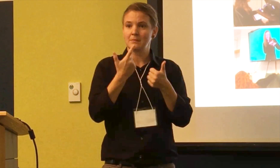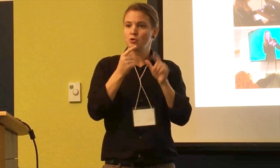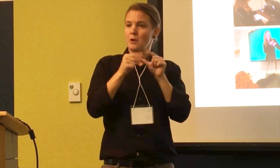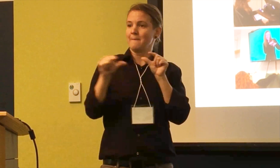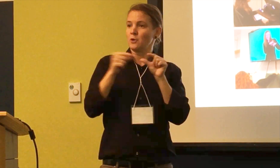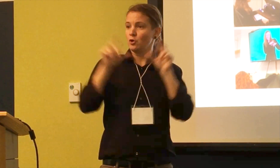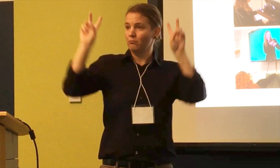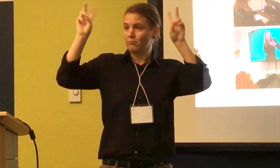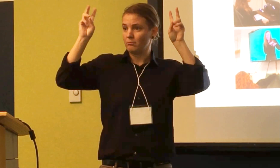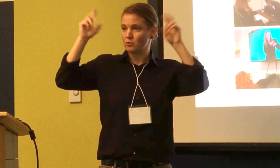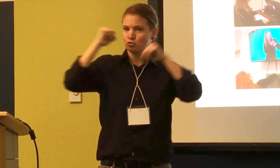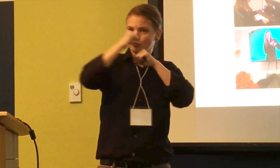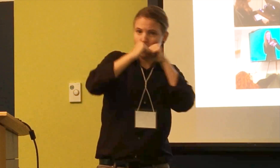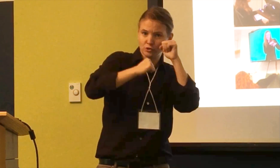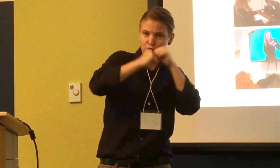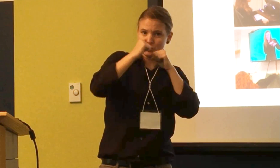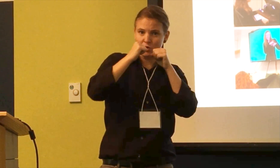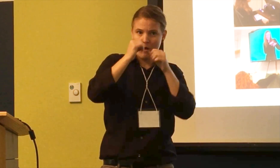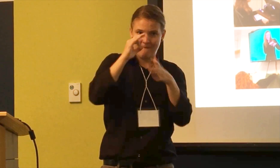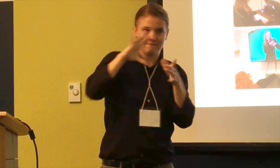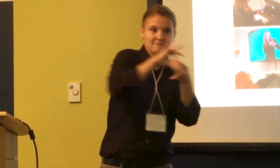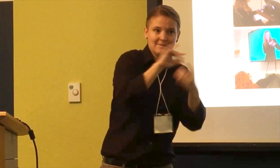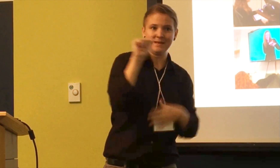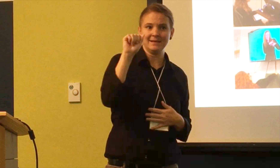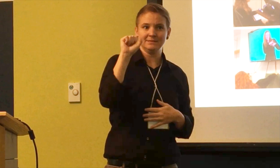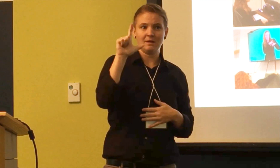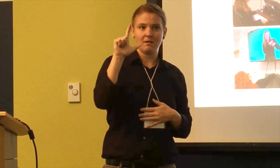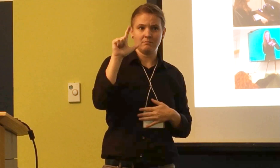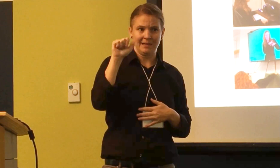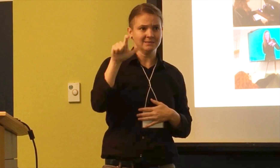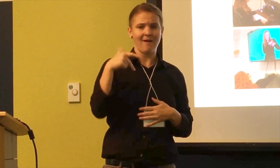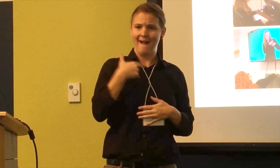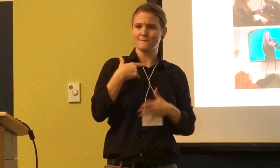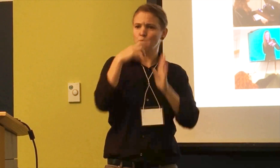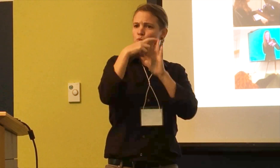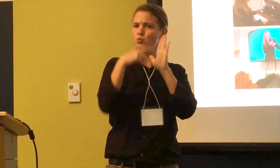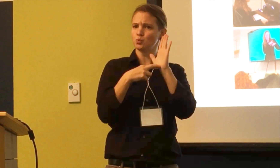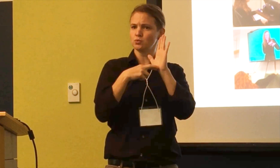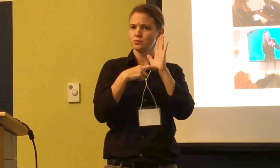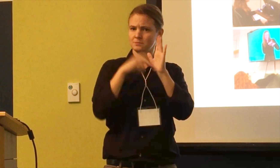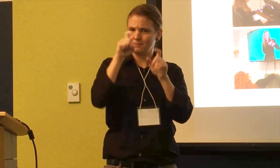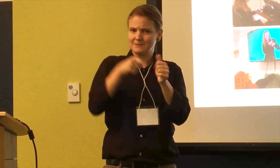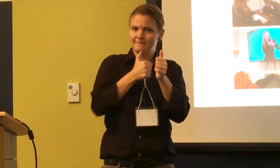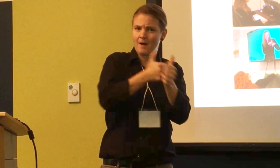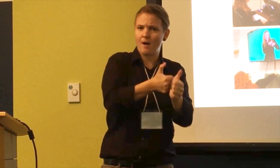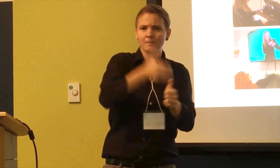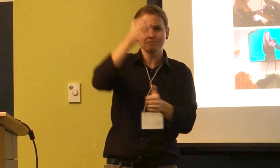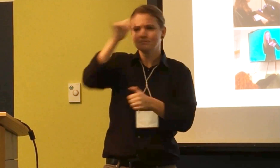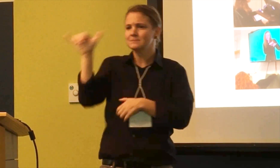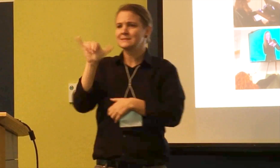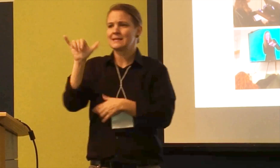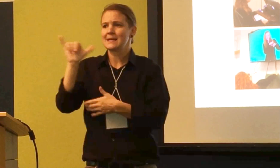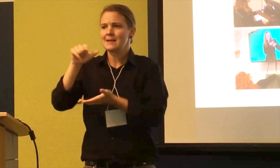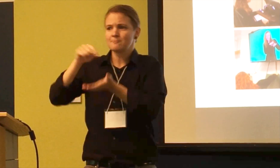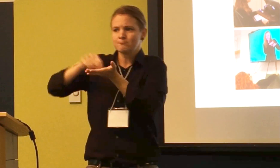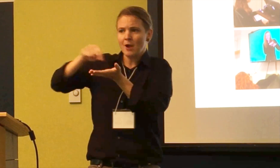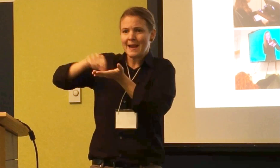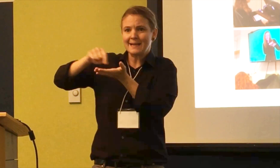time. We talk about the grammar and the structure of ASL. We talk about academic discourse. There are rules for